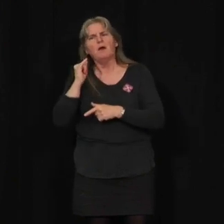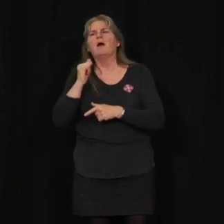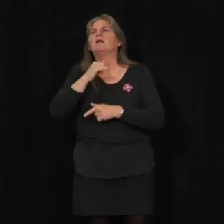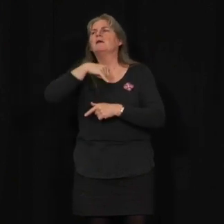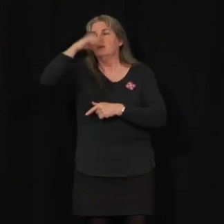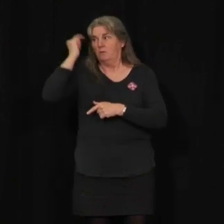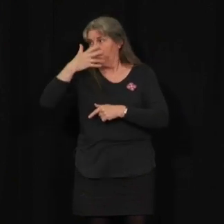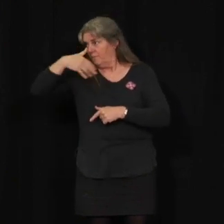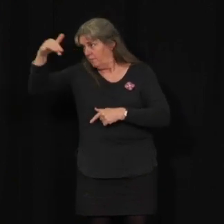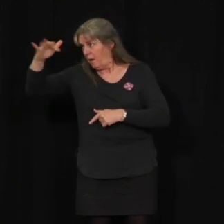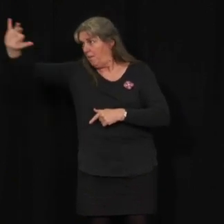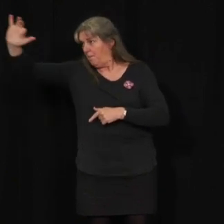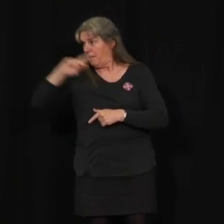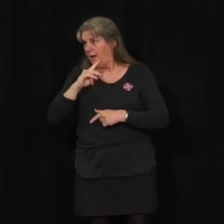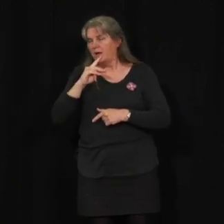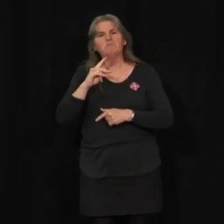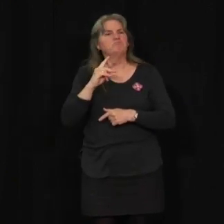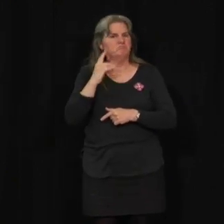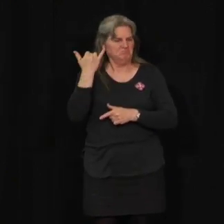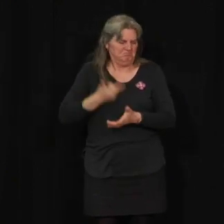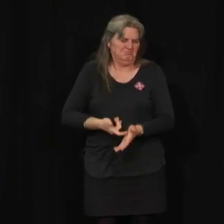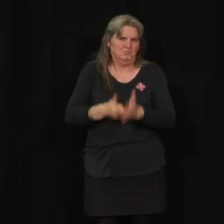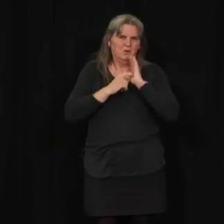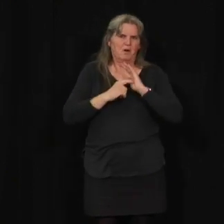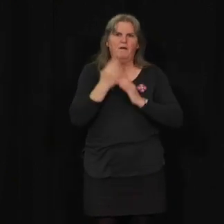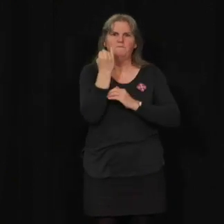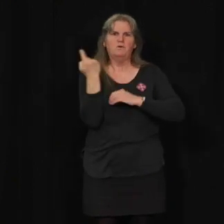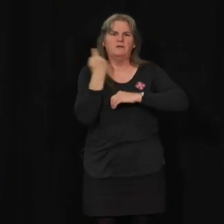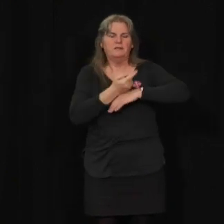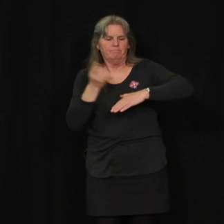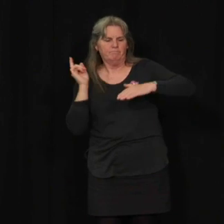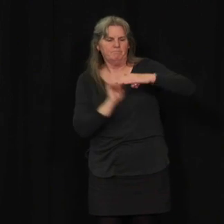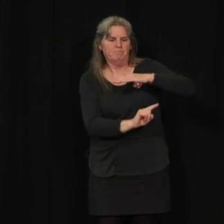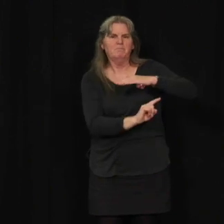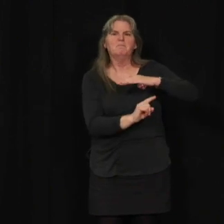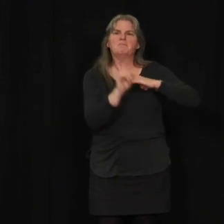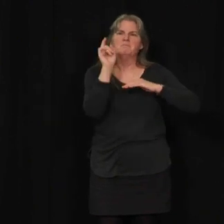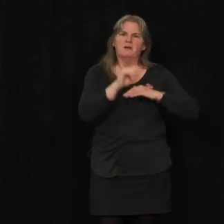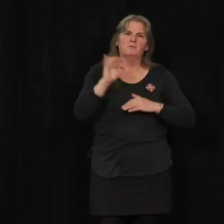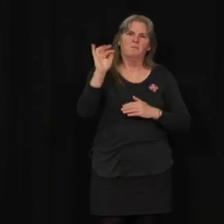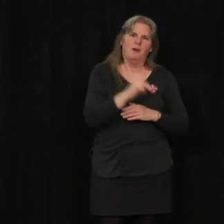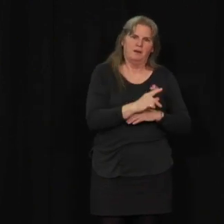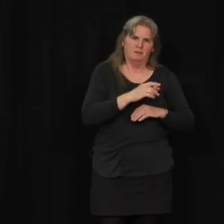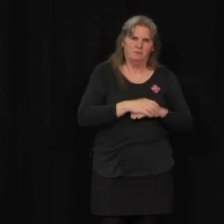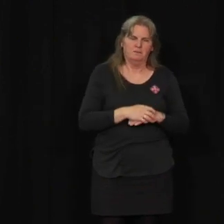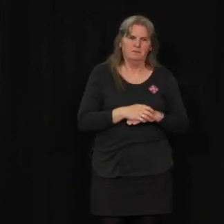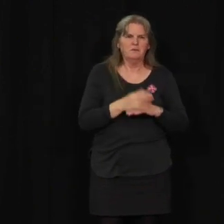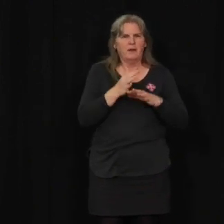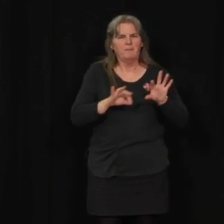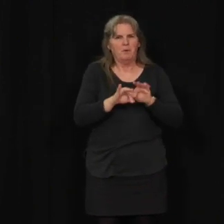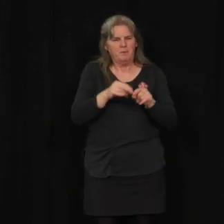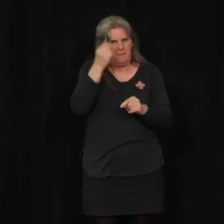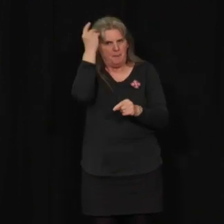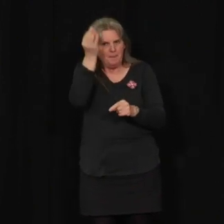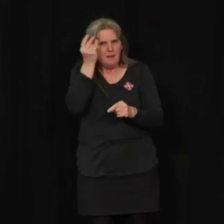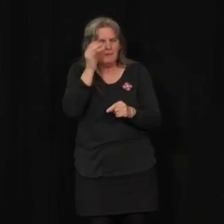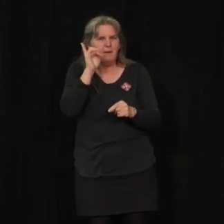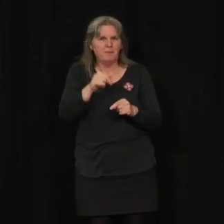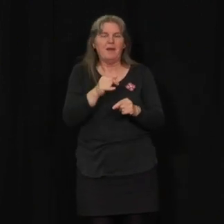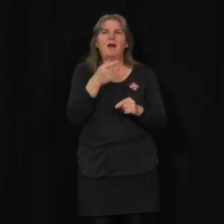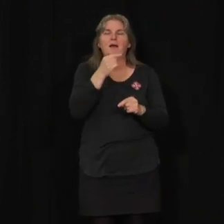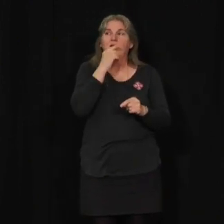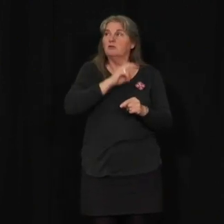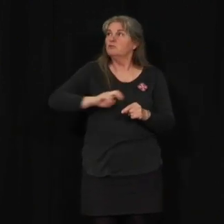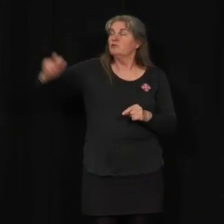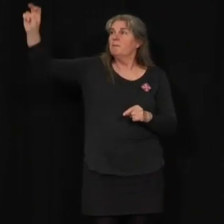upon return. If you're planning time outside Yukon, make sure plans include considerations for 14 days of